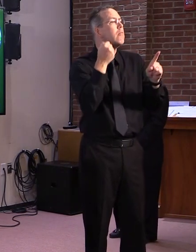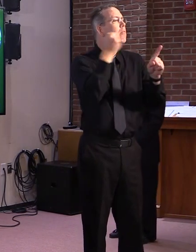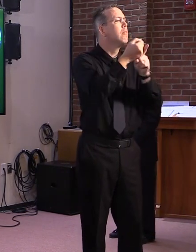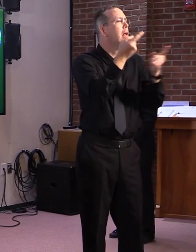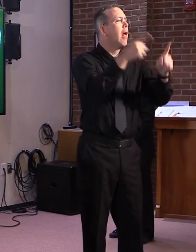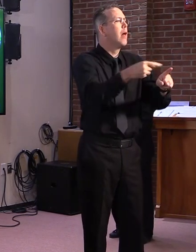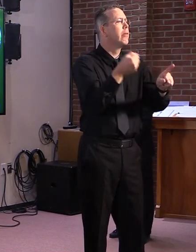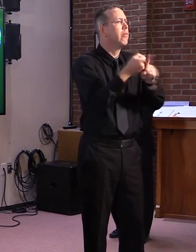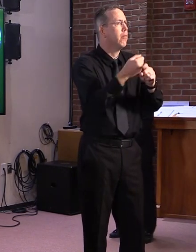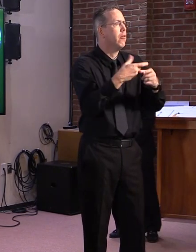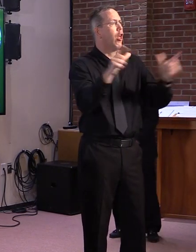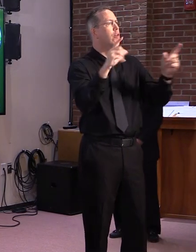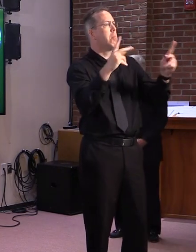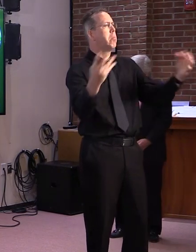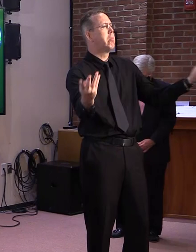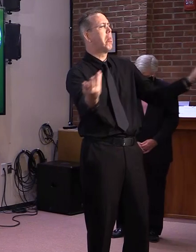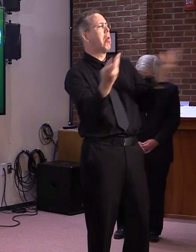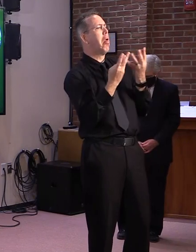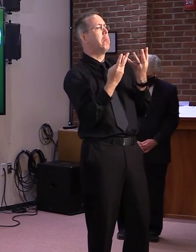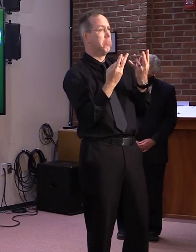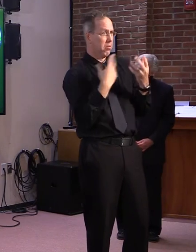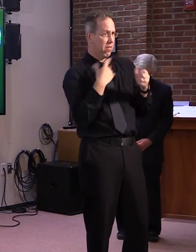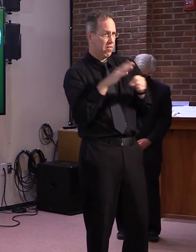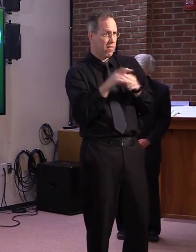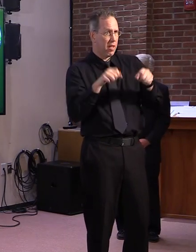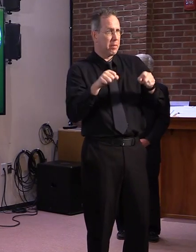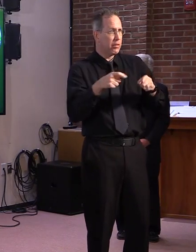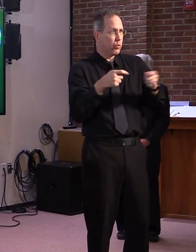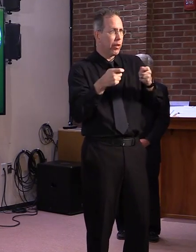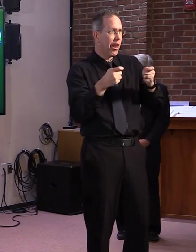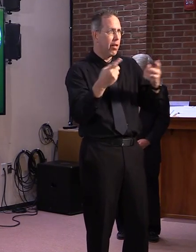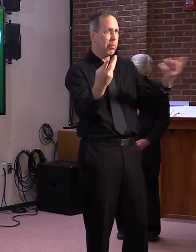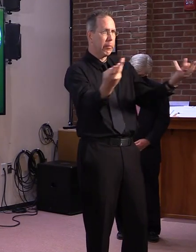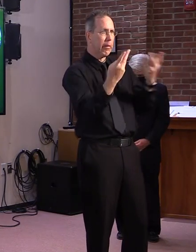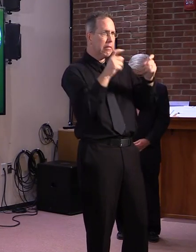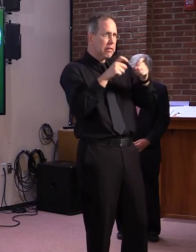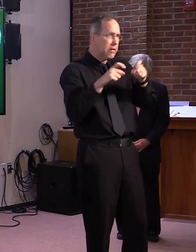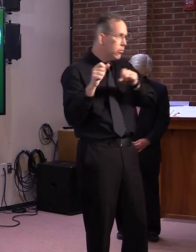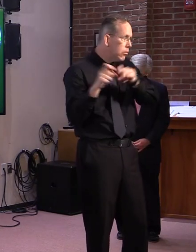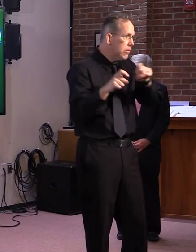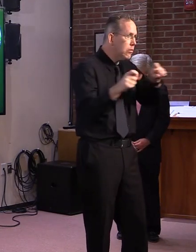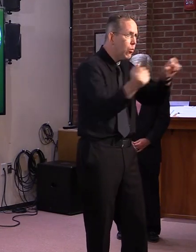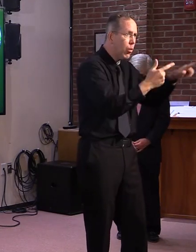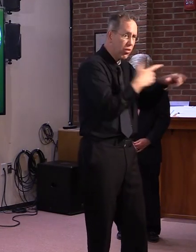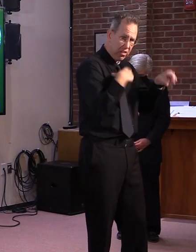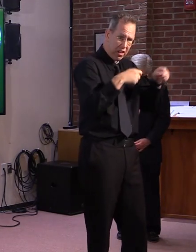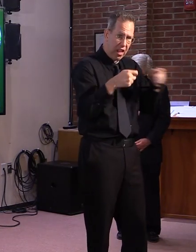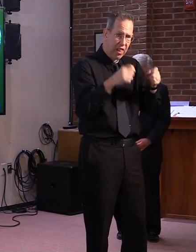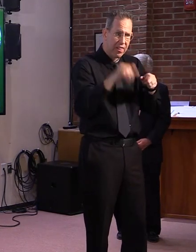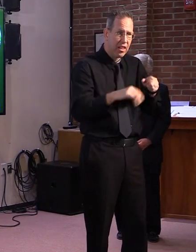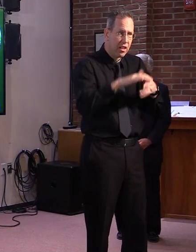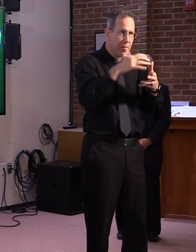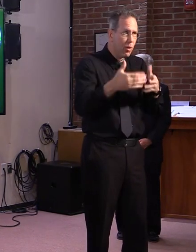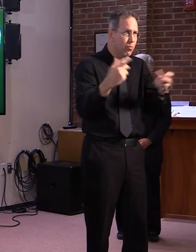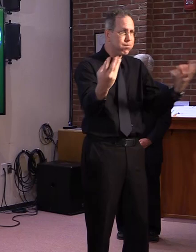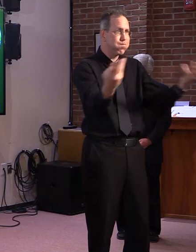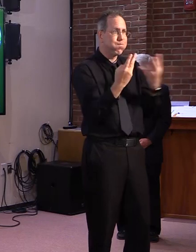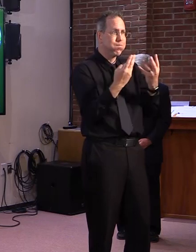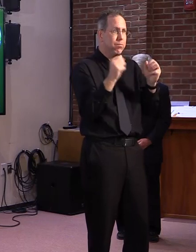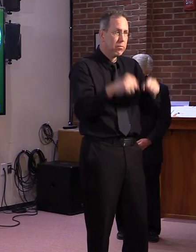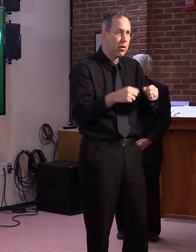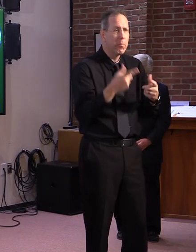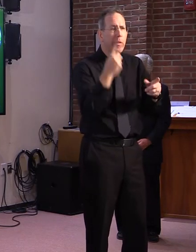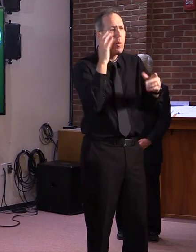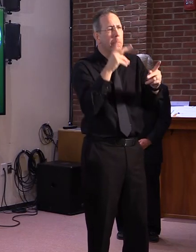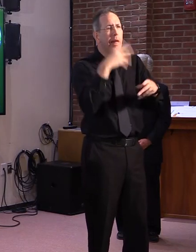as I was on furlough last week, and my wife and I were walking on Prospect Street here in Burlington and noticed a pop-up test